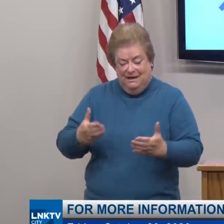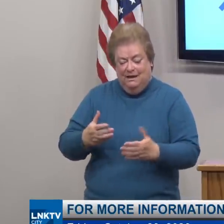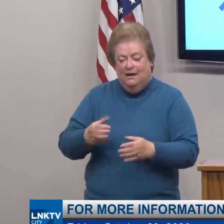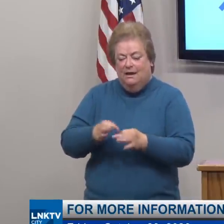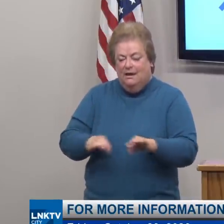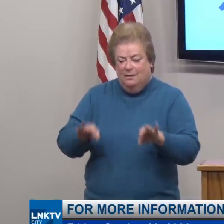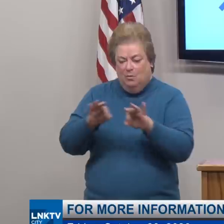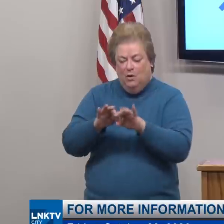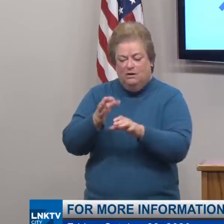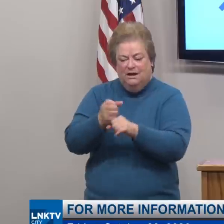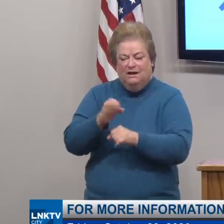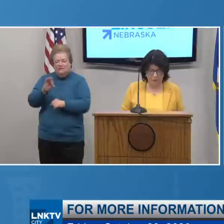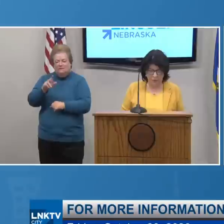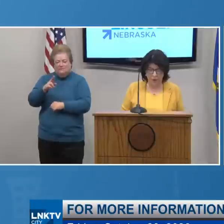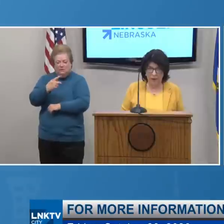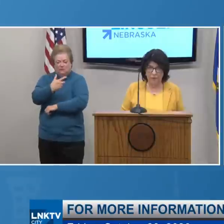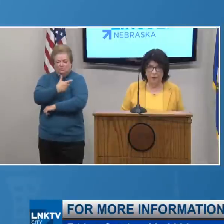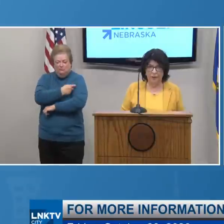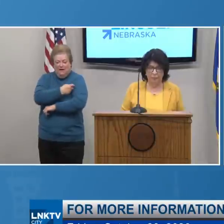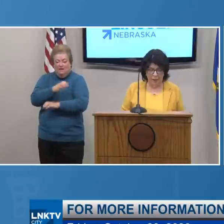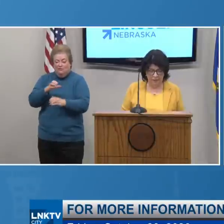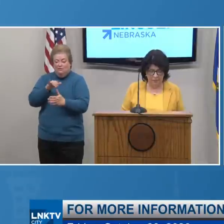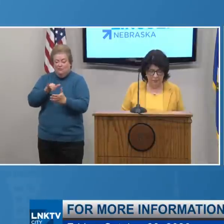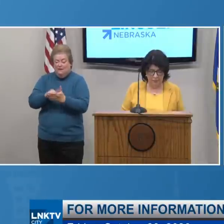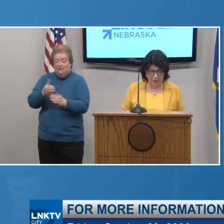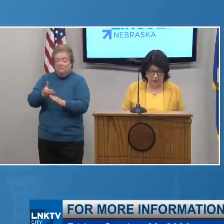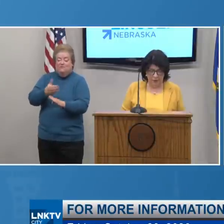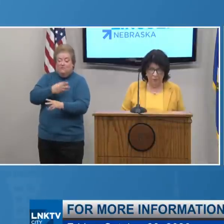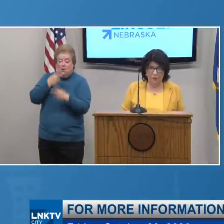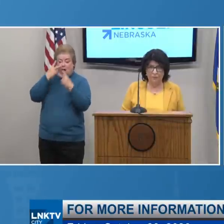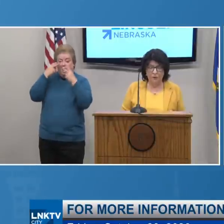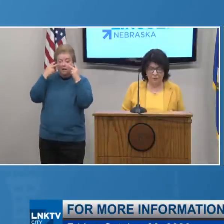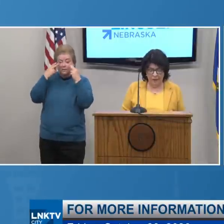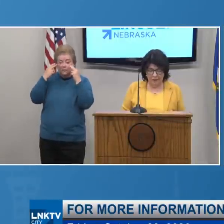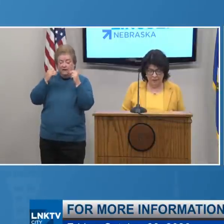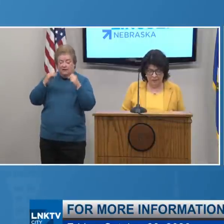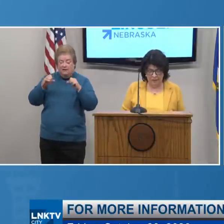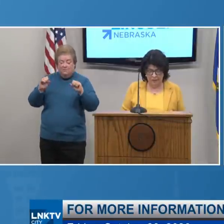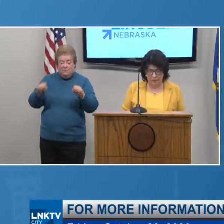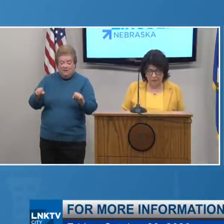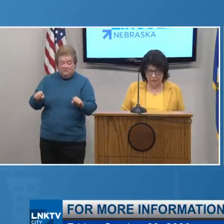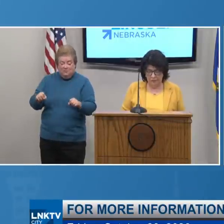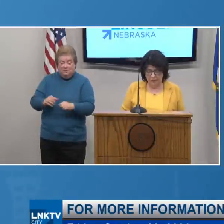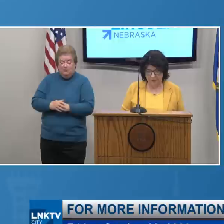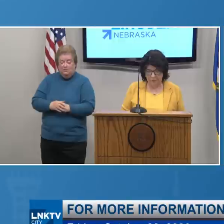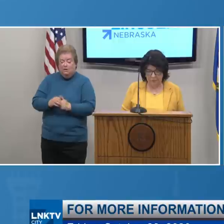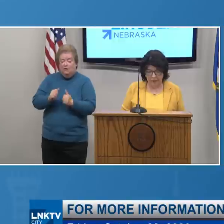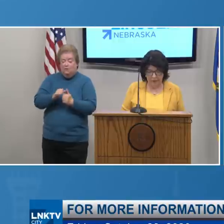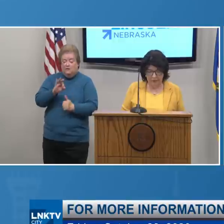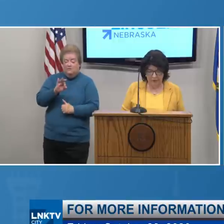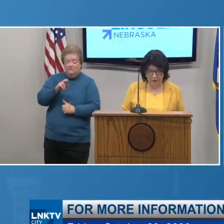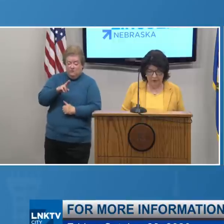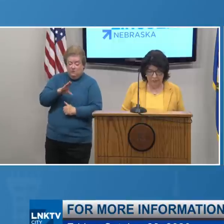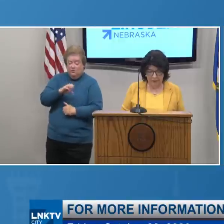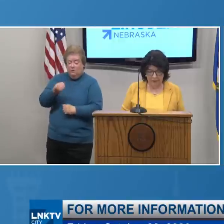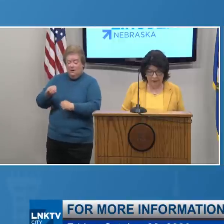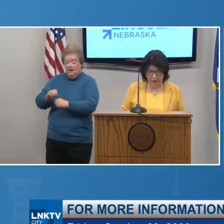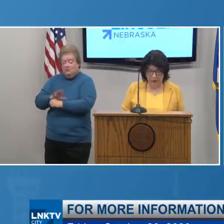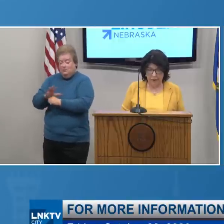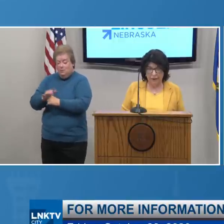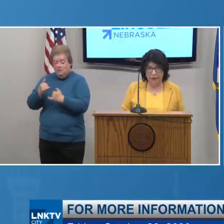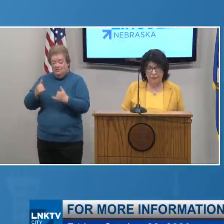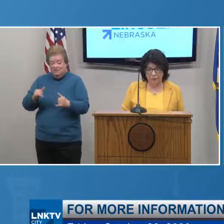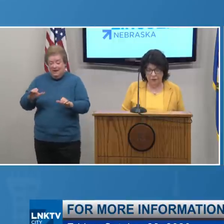flu vaccination and to do that before halloween if possible with the flu virus and the coronavirus both active in our